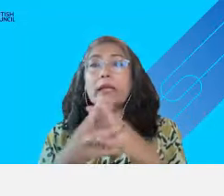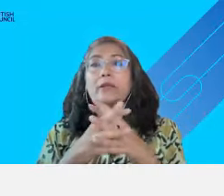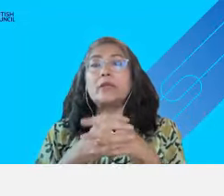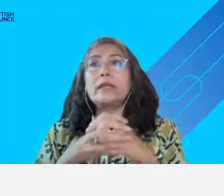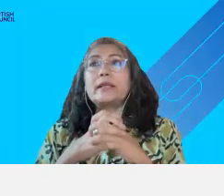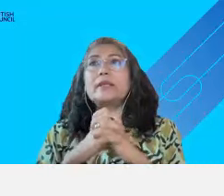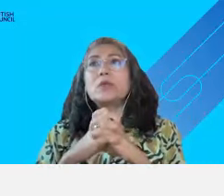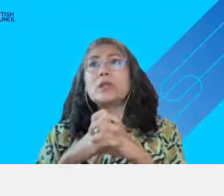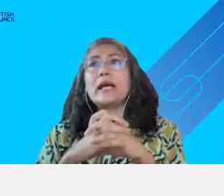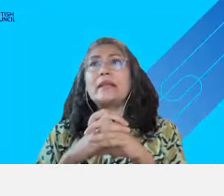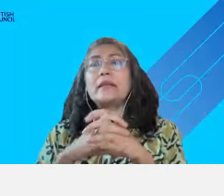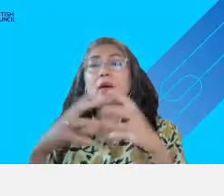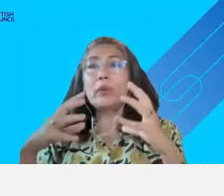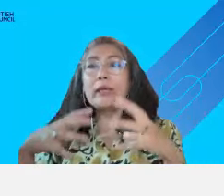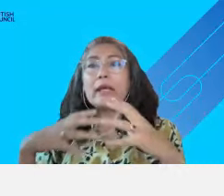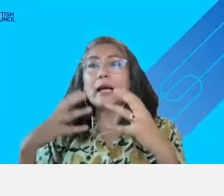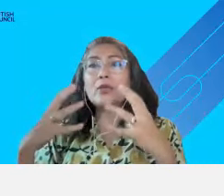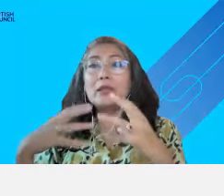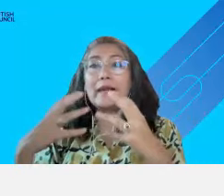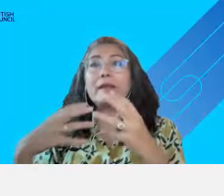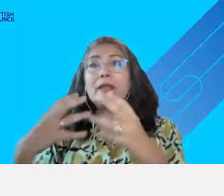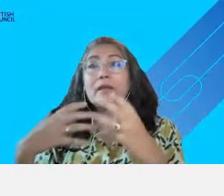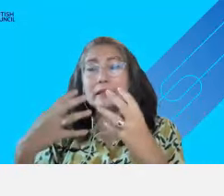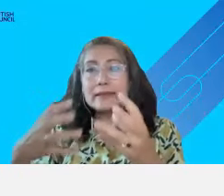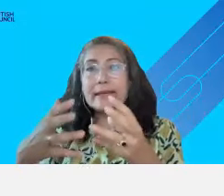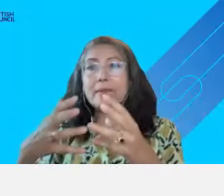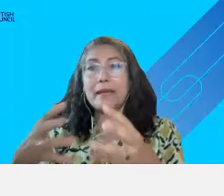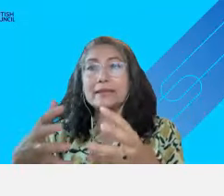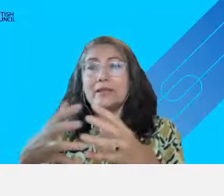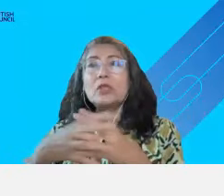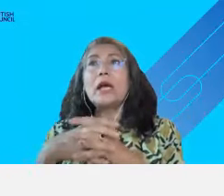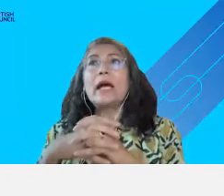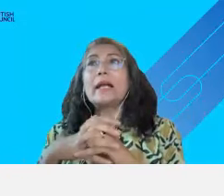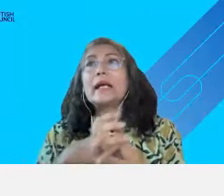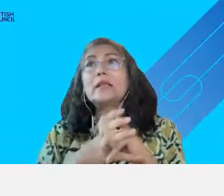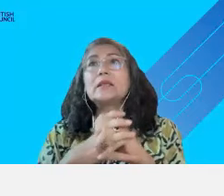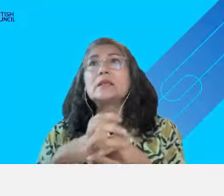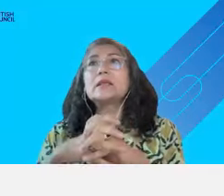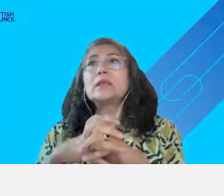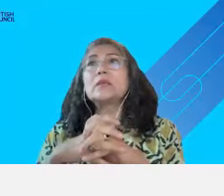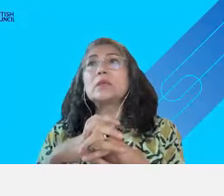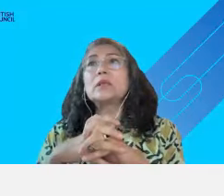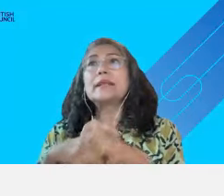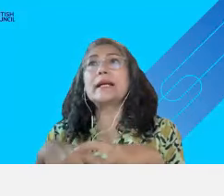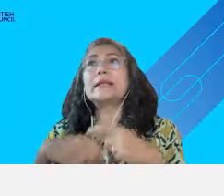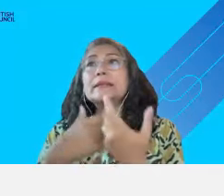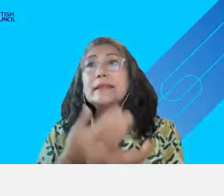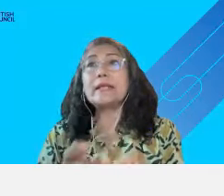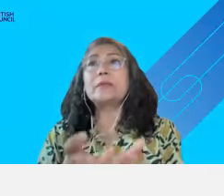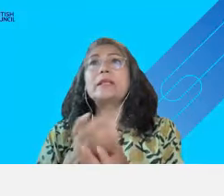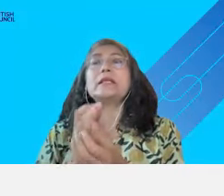to integrate it so that we are together giving the same message, and our learners learn words